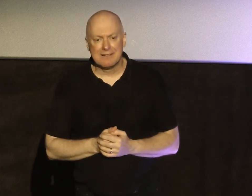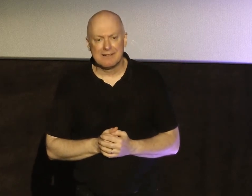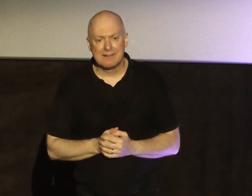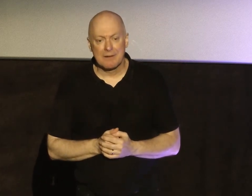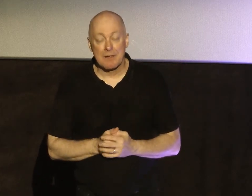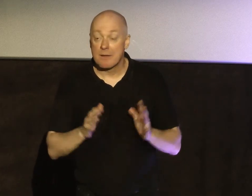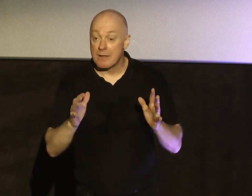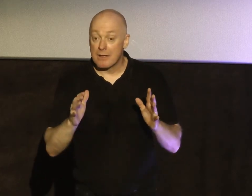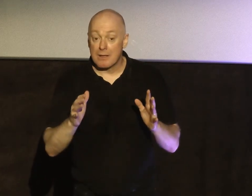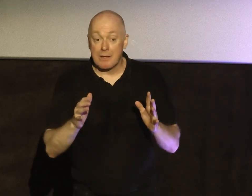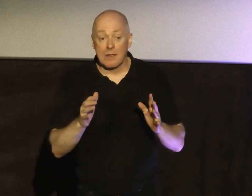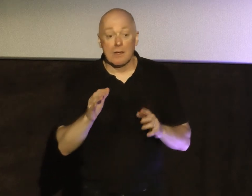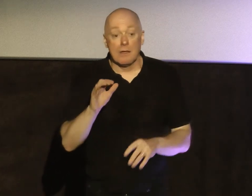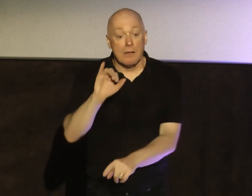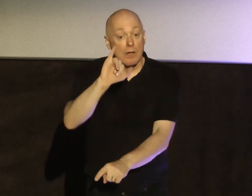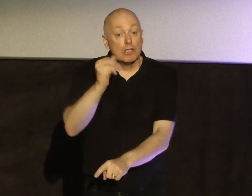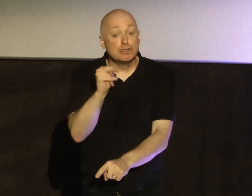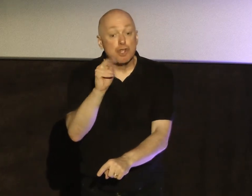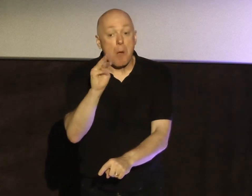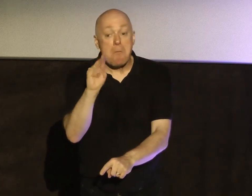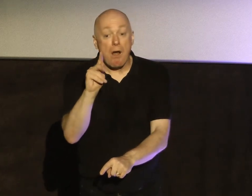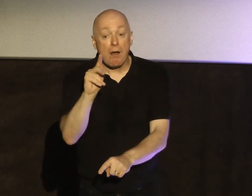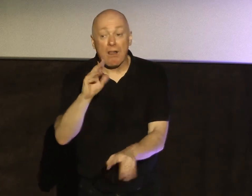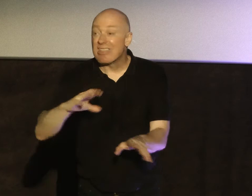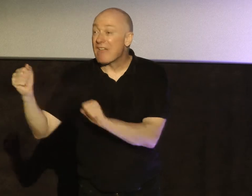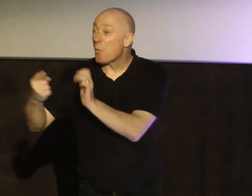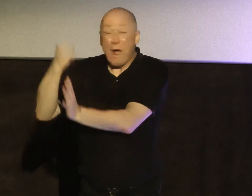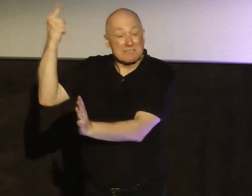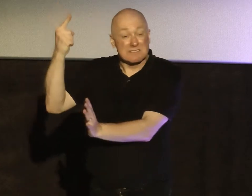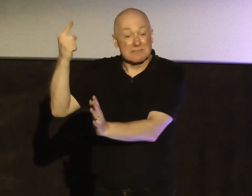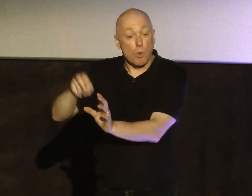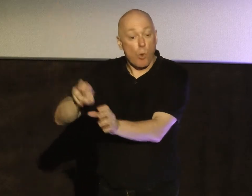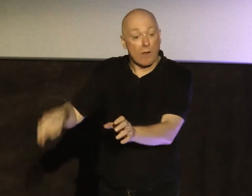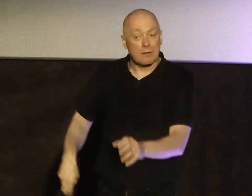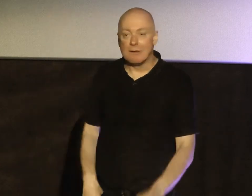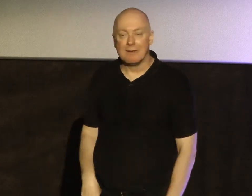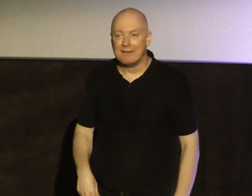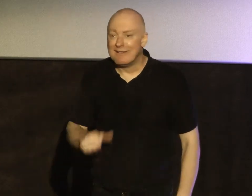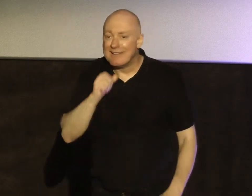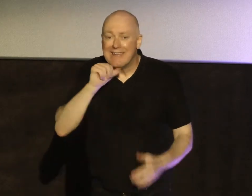Loved ones, John Mark deserted Paul once. It didn't mean that everyone else in the